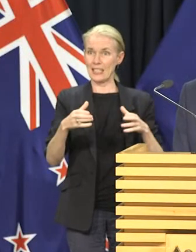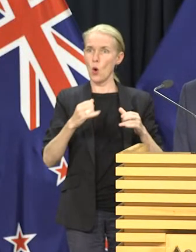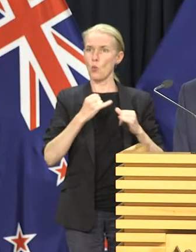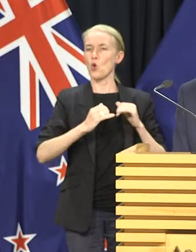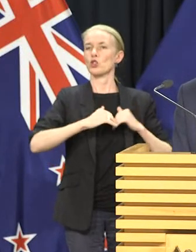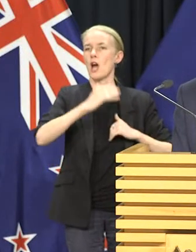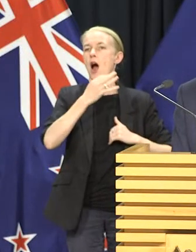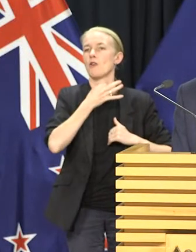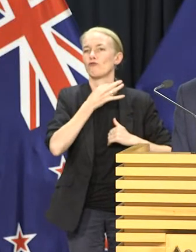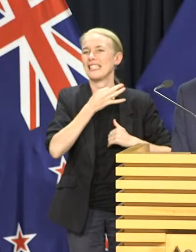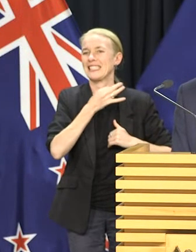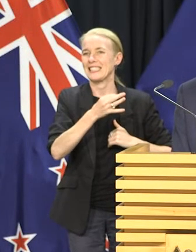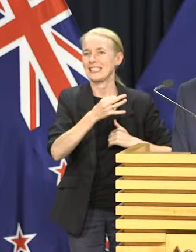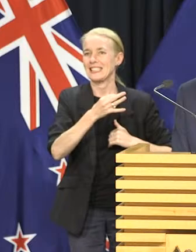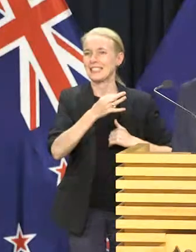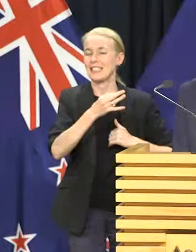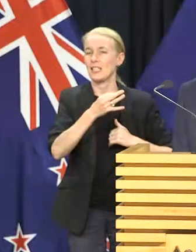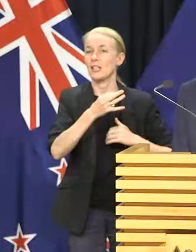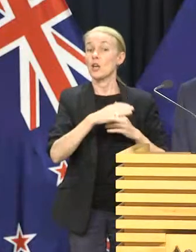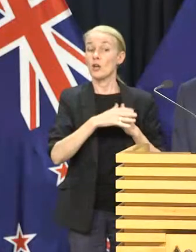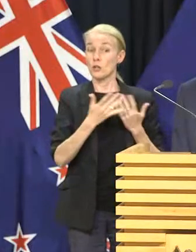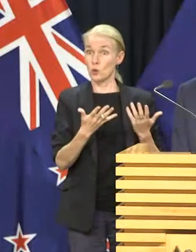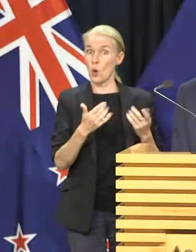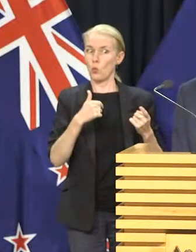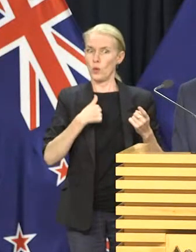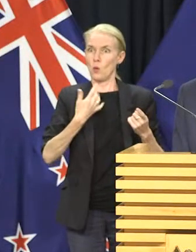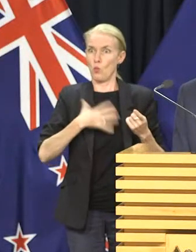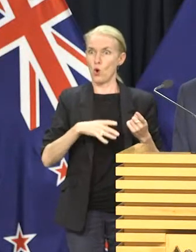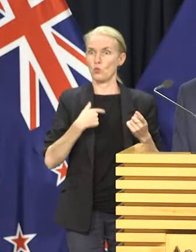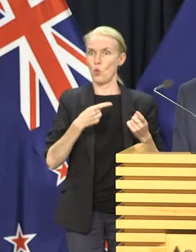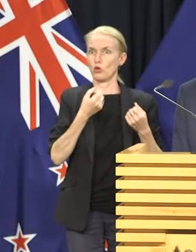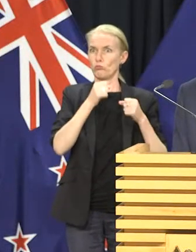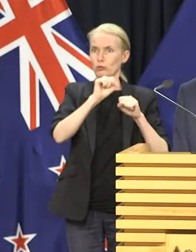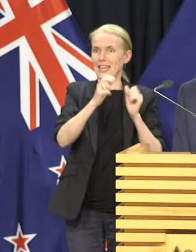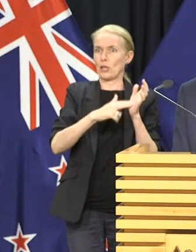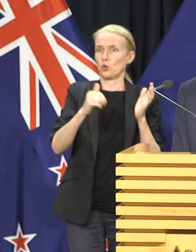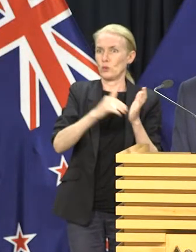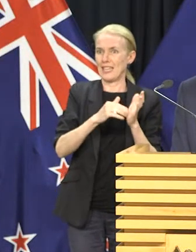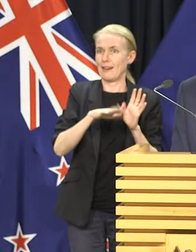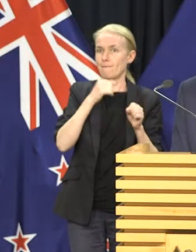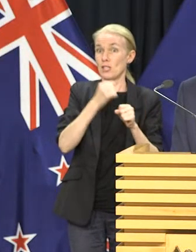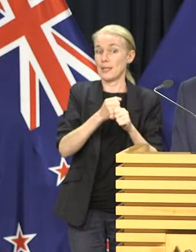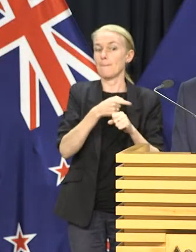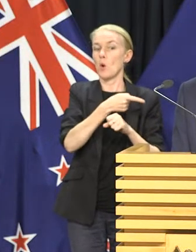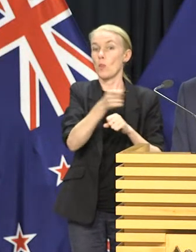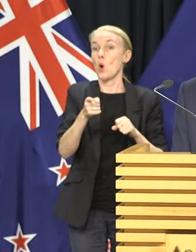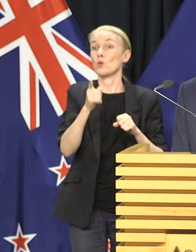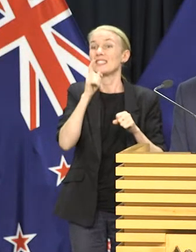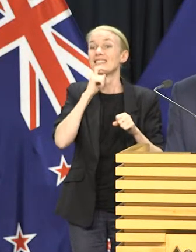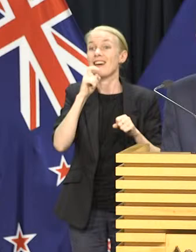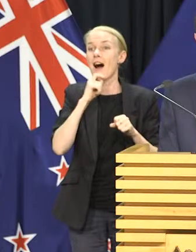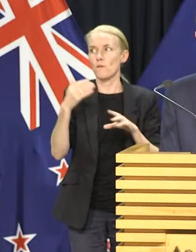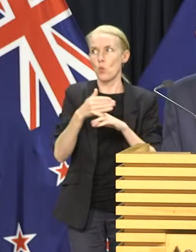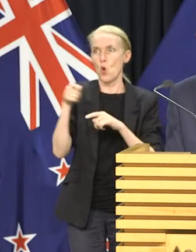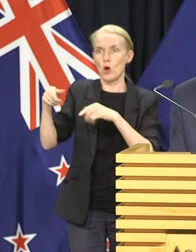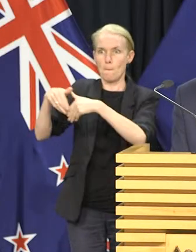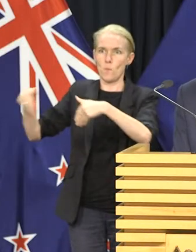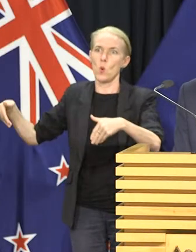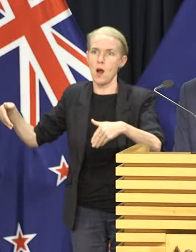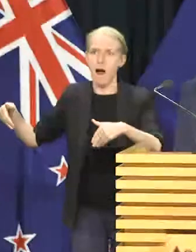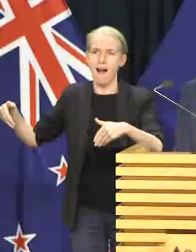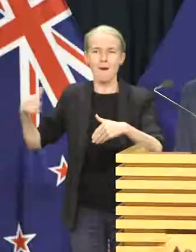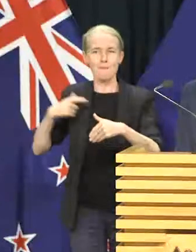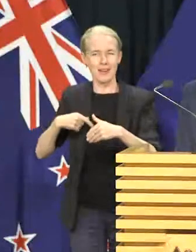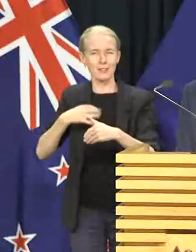strong payoff in terms of protecting New Zealand and New Zealanders. So those are the two key elements of